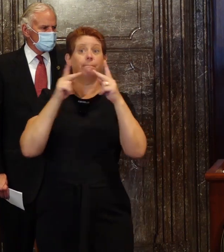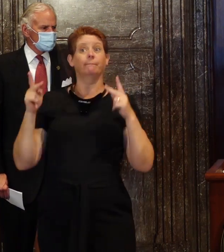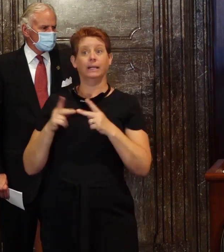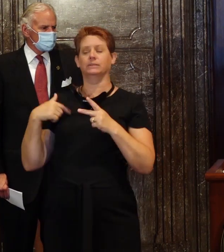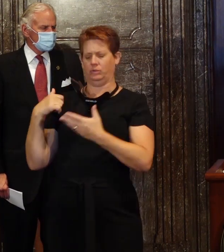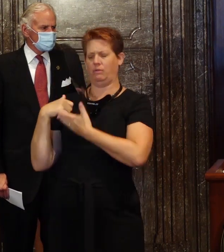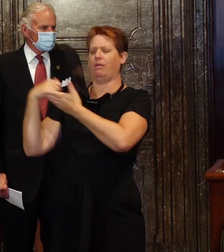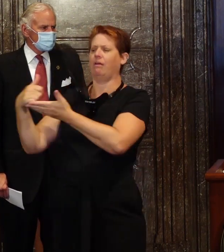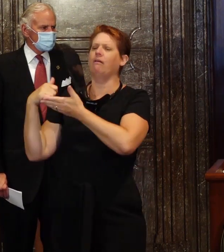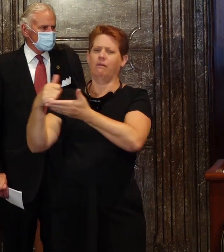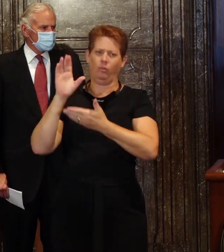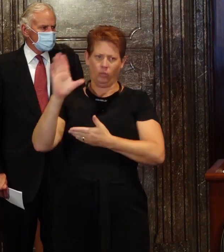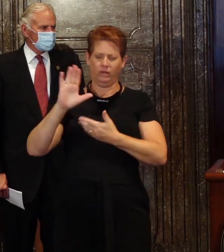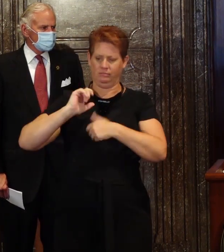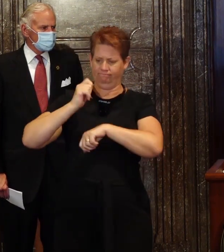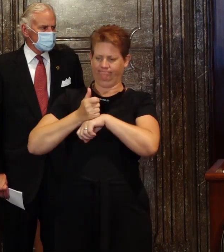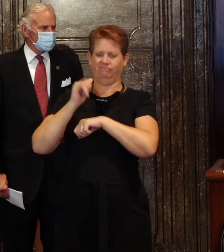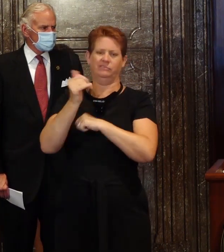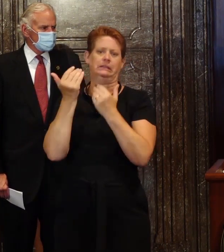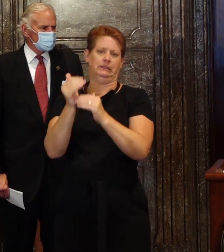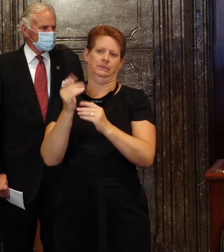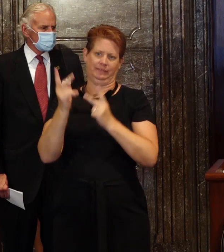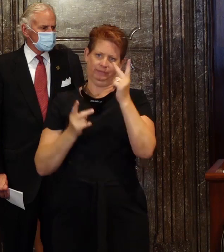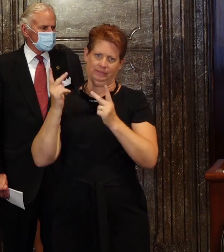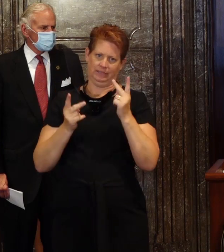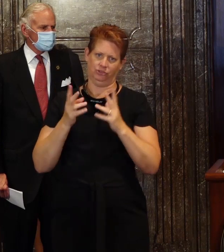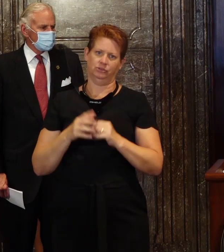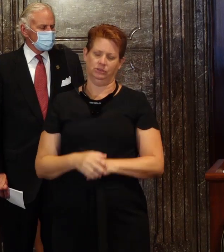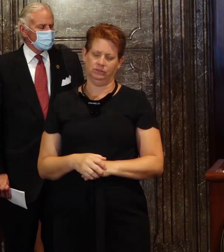help them implement these limited outdoor visitation guidelines.